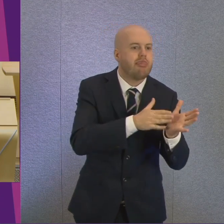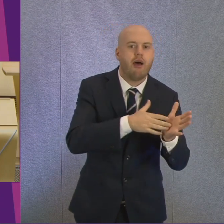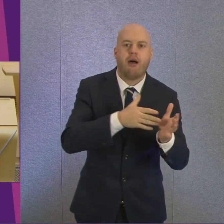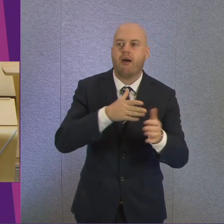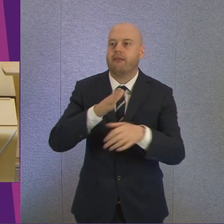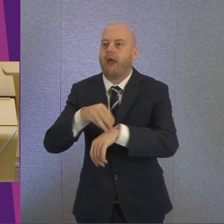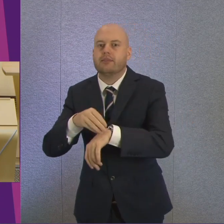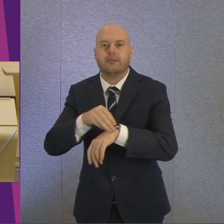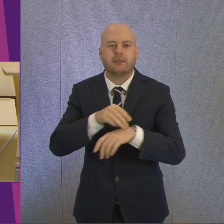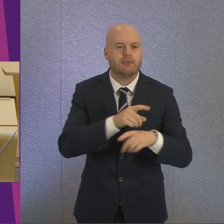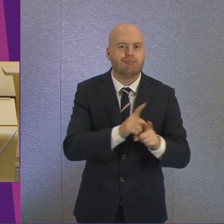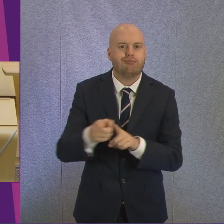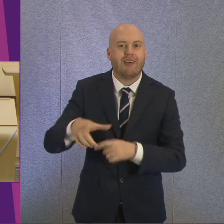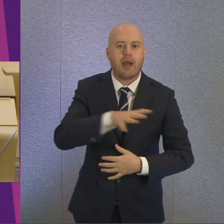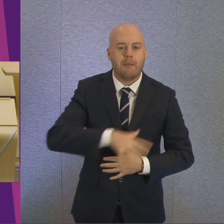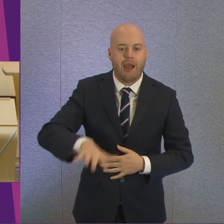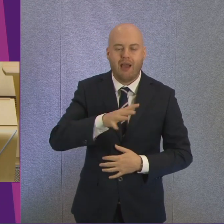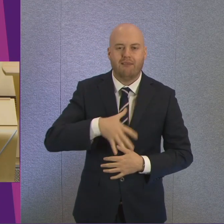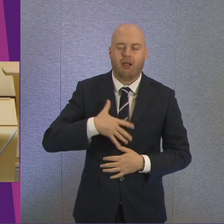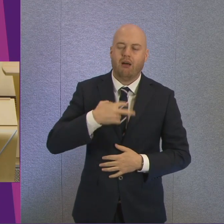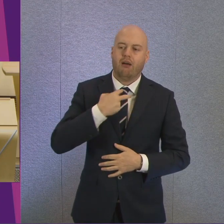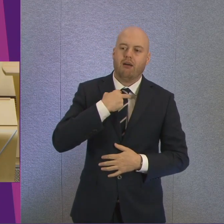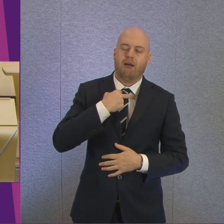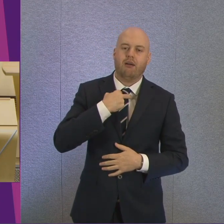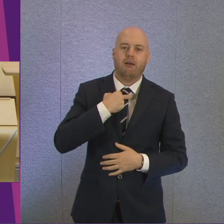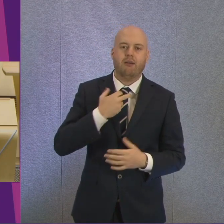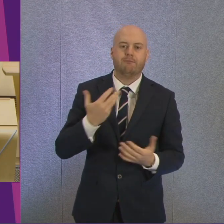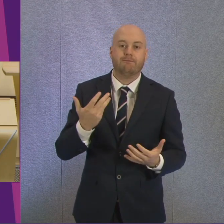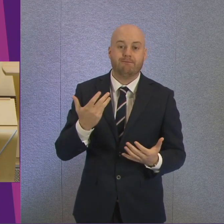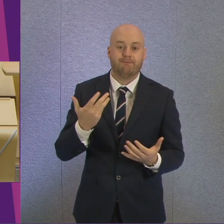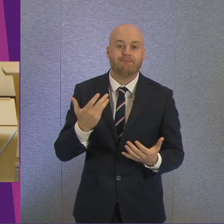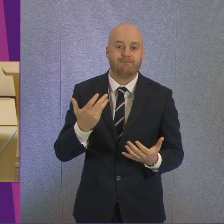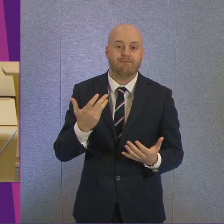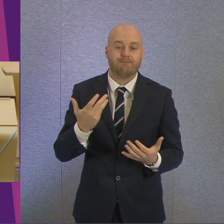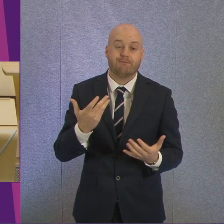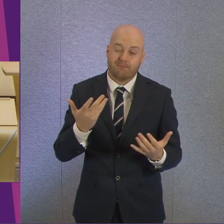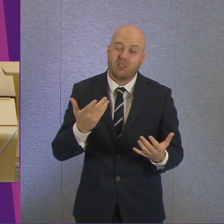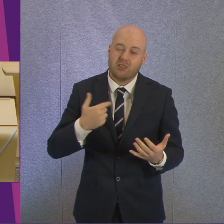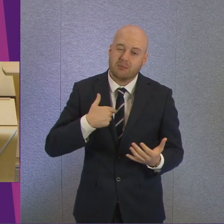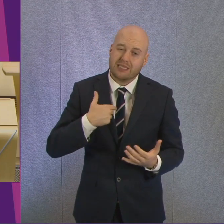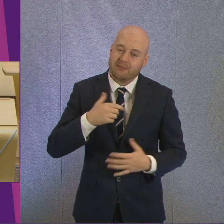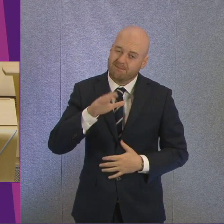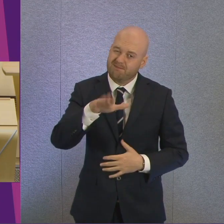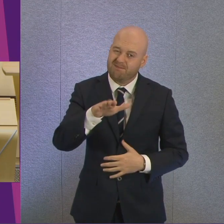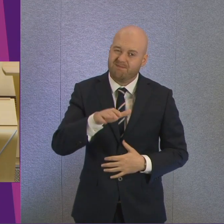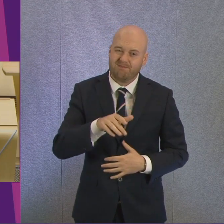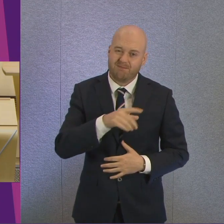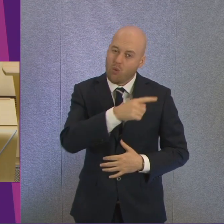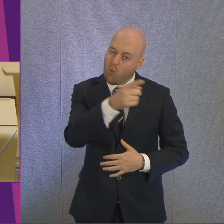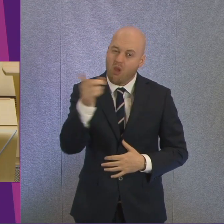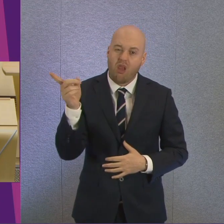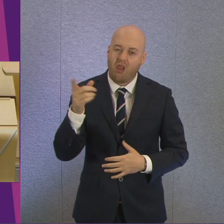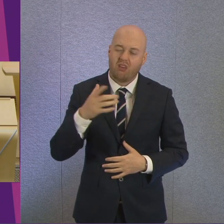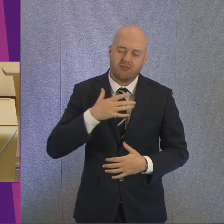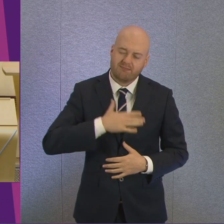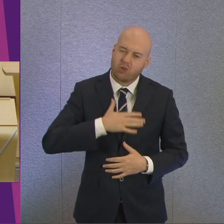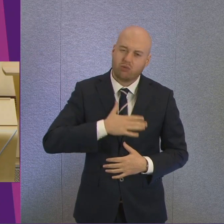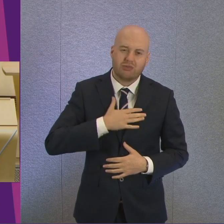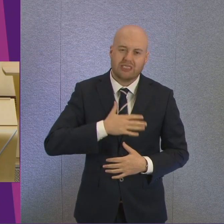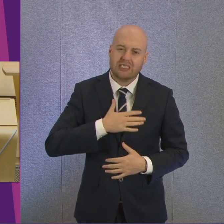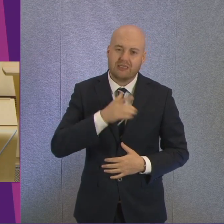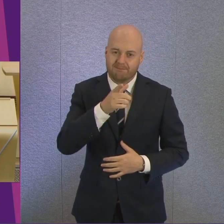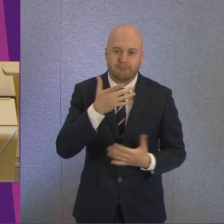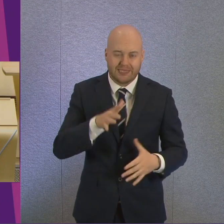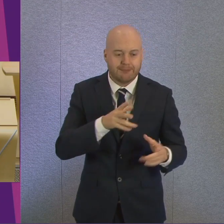so much to those that they've left behind. And again, I extend my condolences to all of those who've lost loved